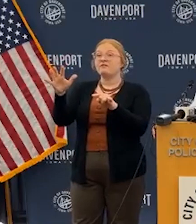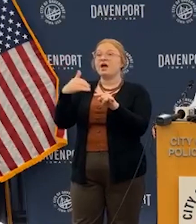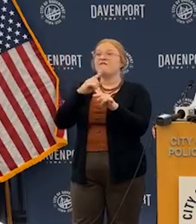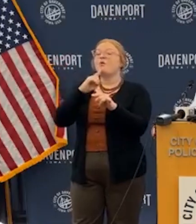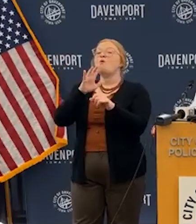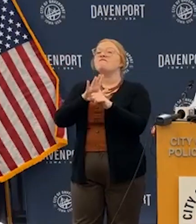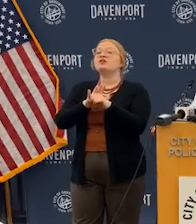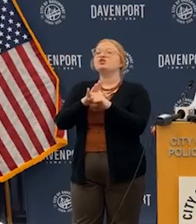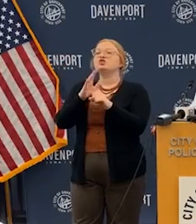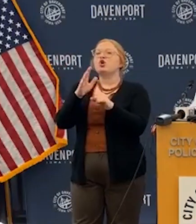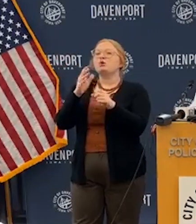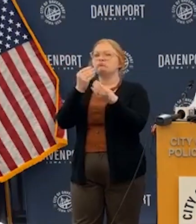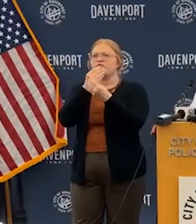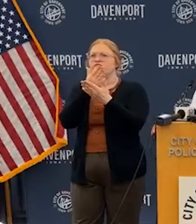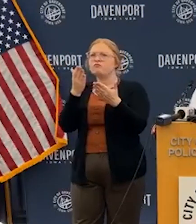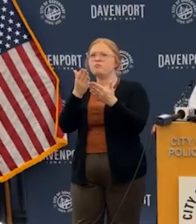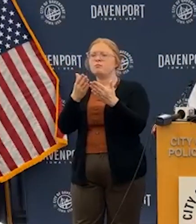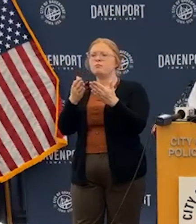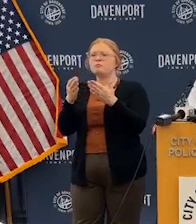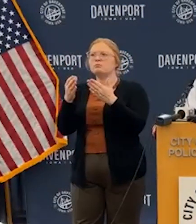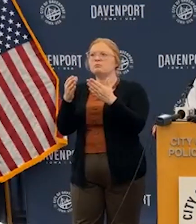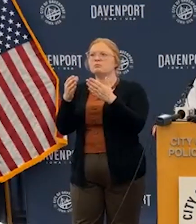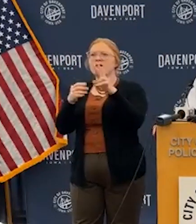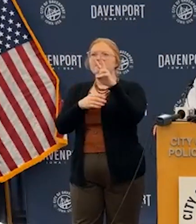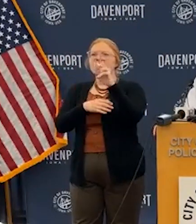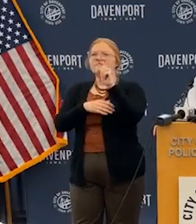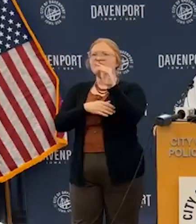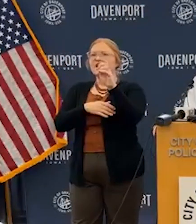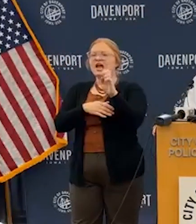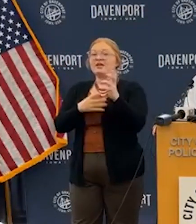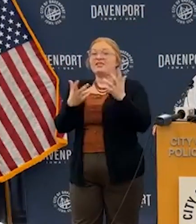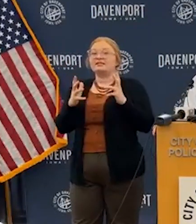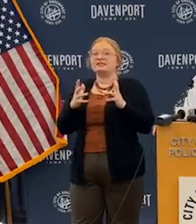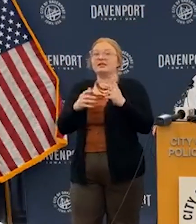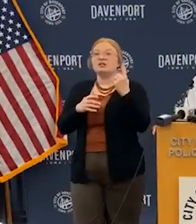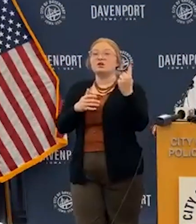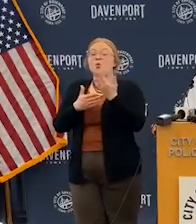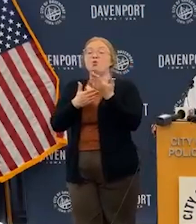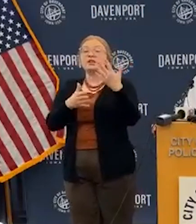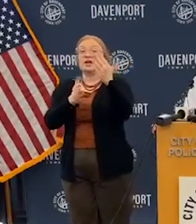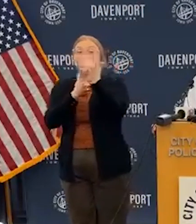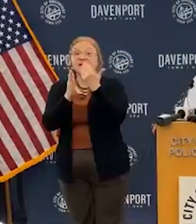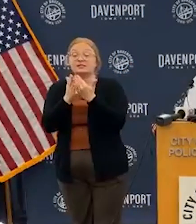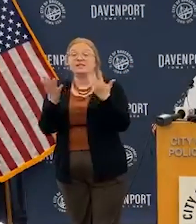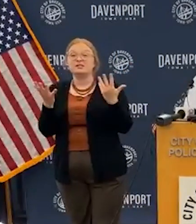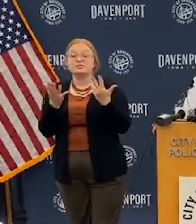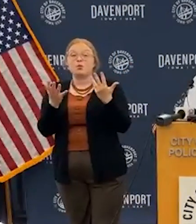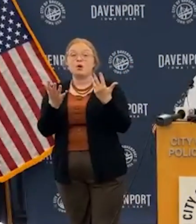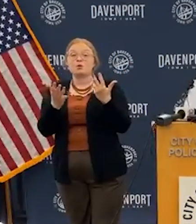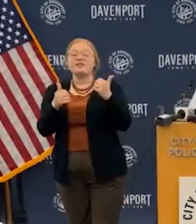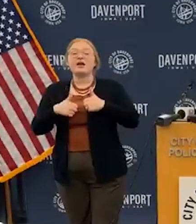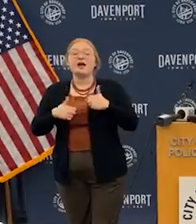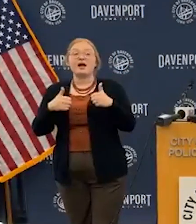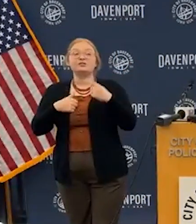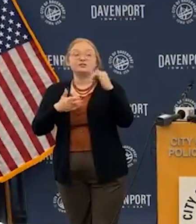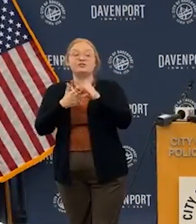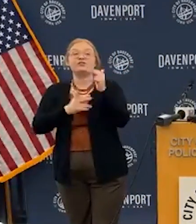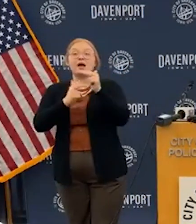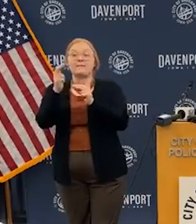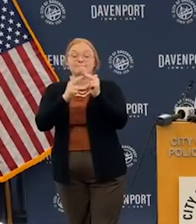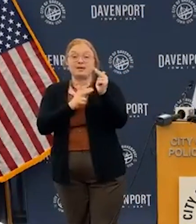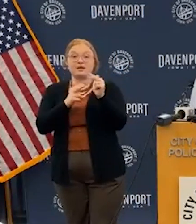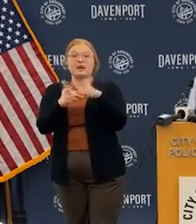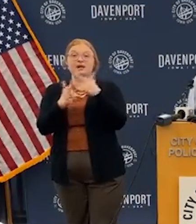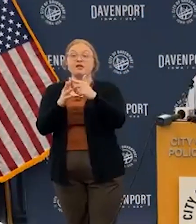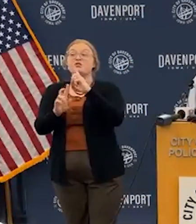all that is listed is the address of the building, no unit number. And then on that report, it says, this is the final notice to vacate this